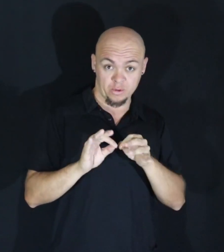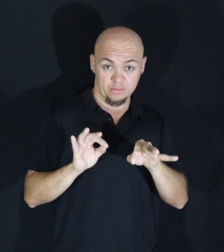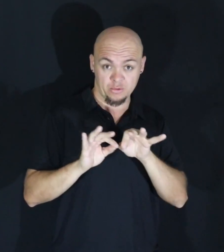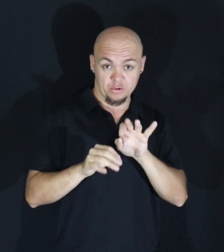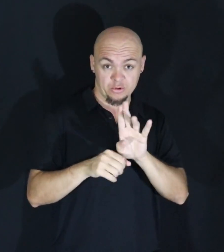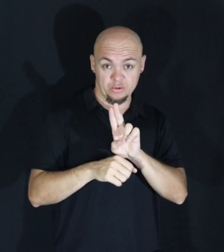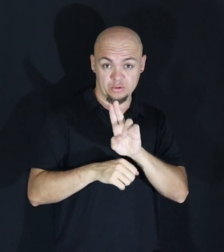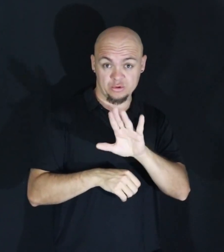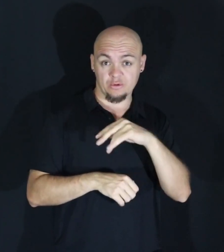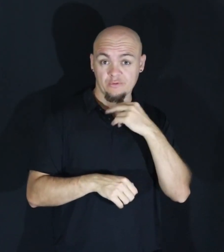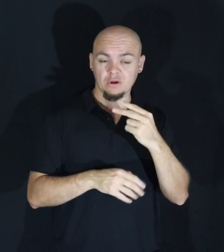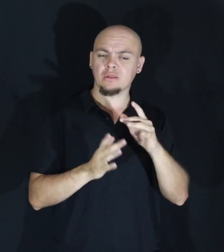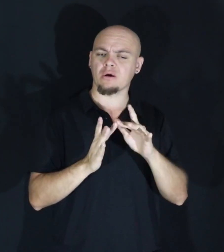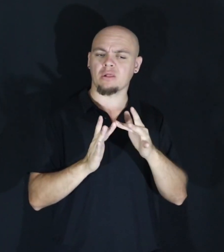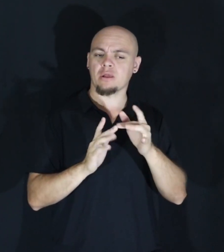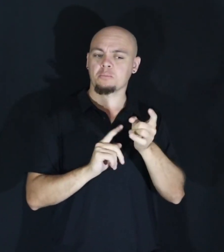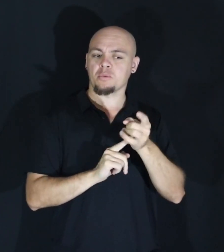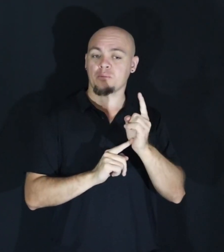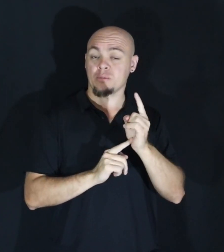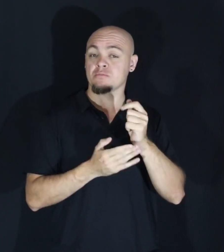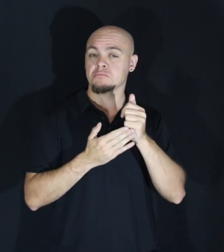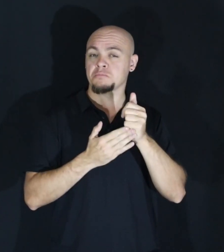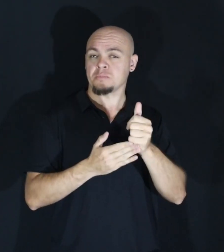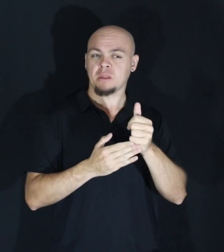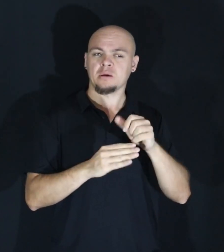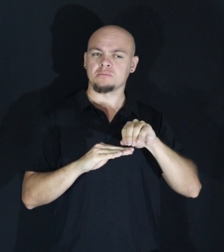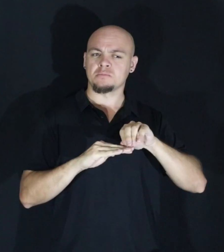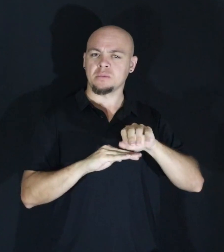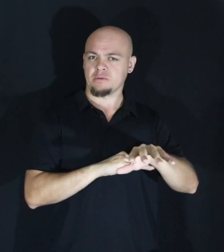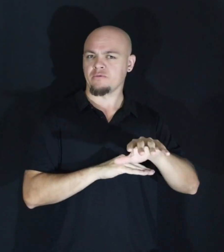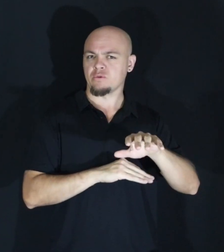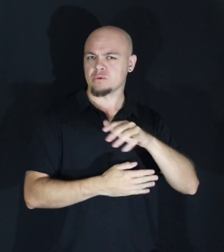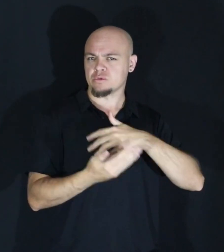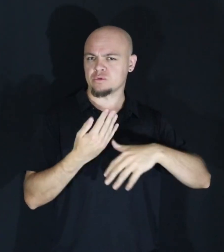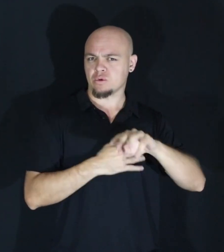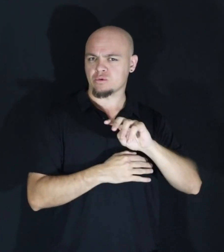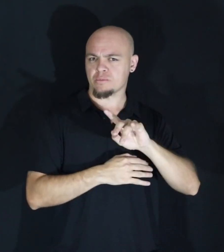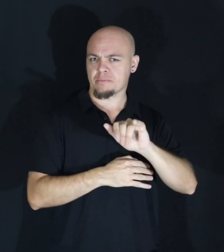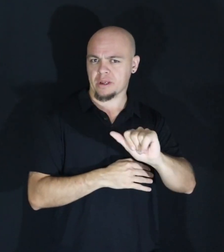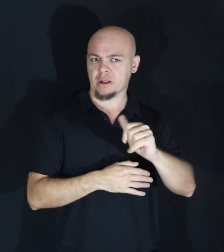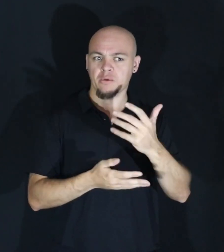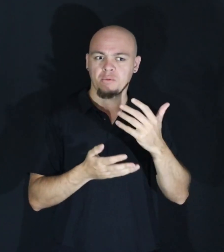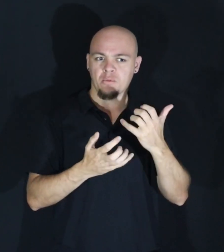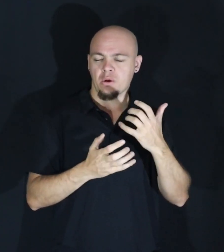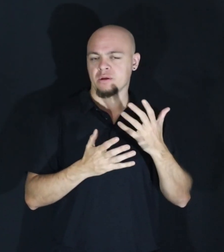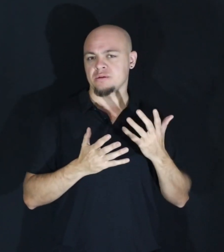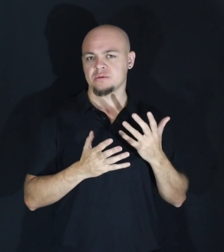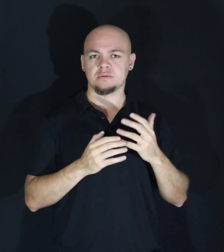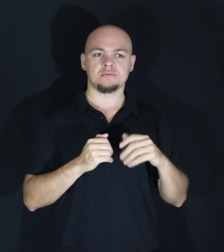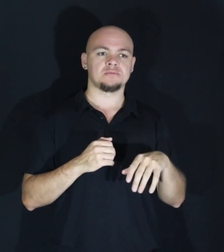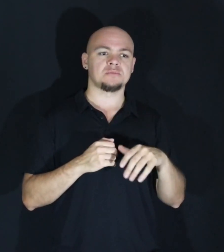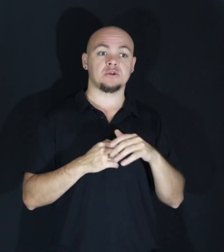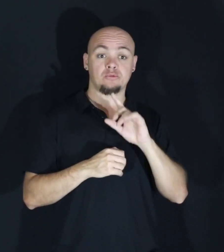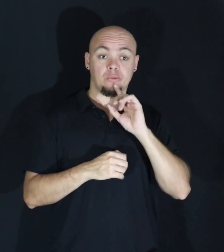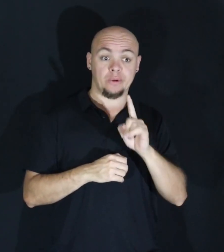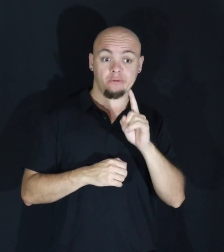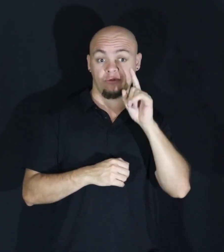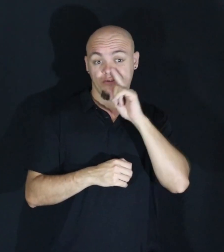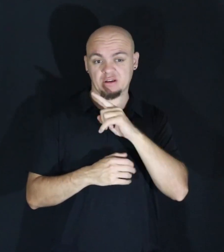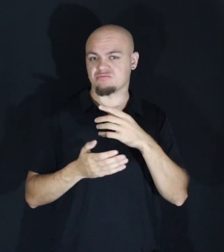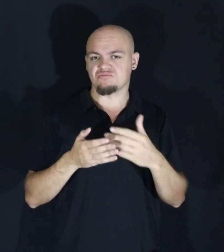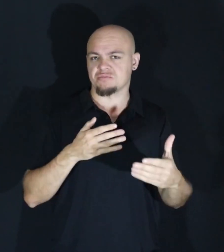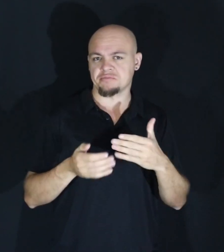These digital moments have helped shape social media, whether we like to call social media real or not.